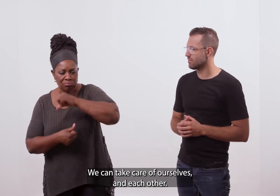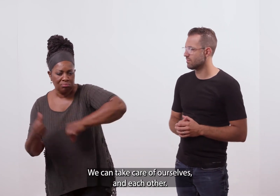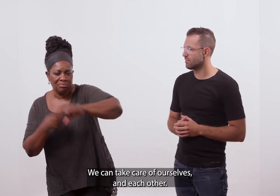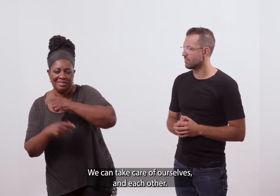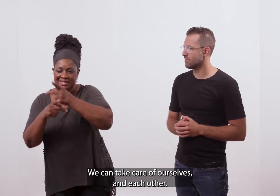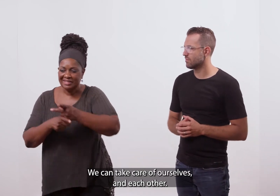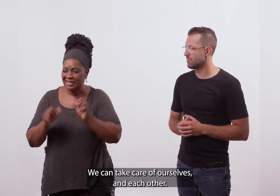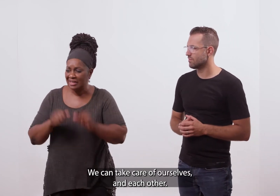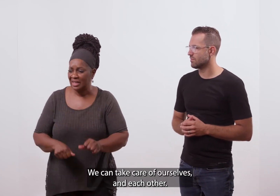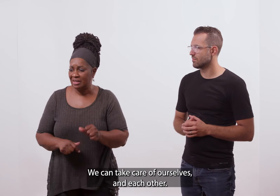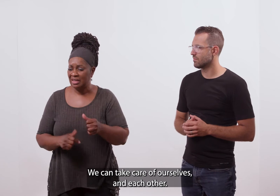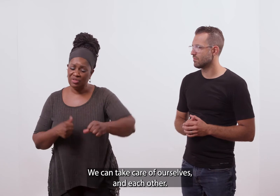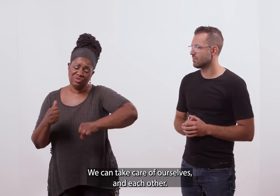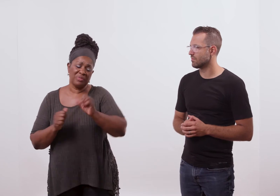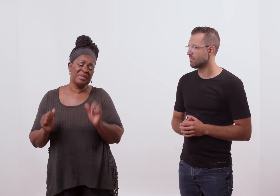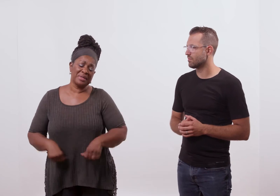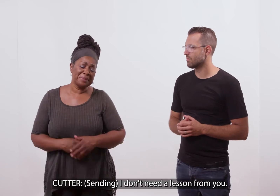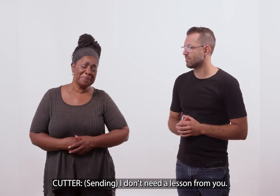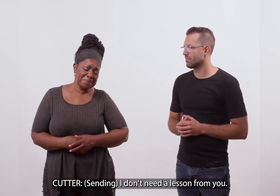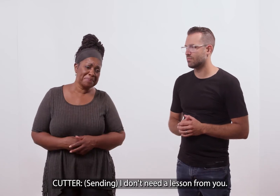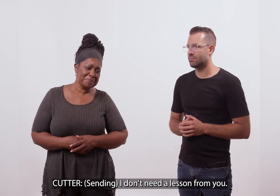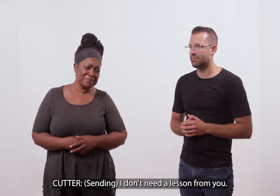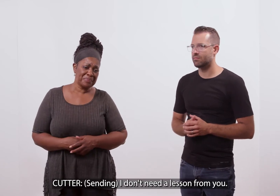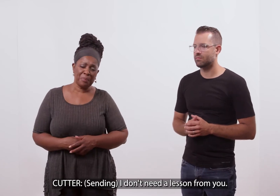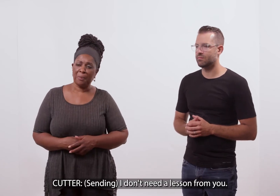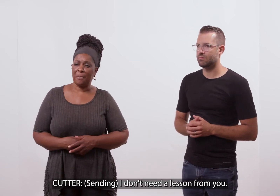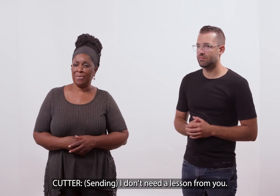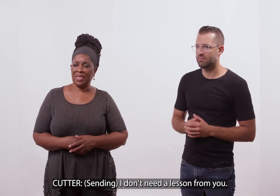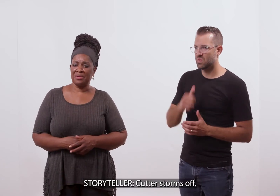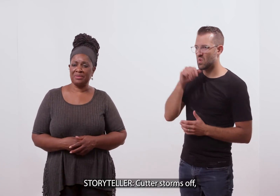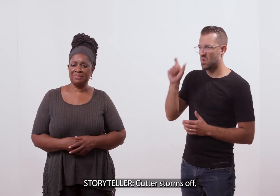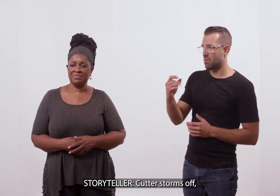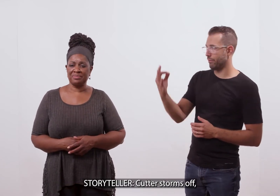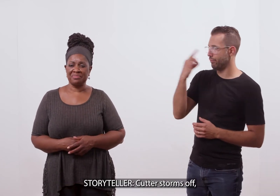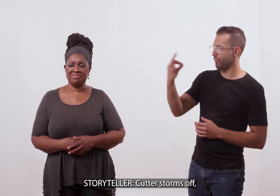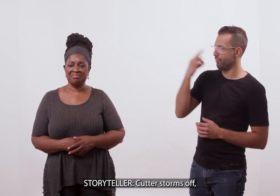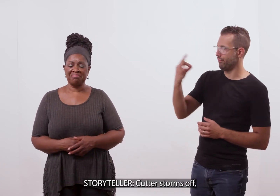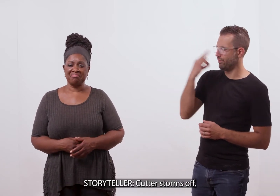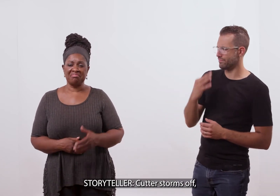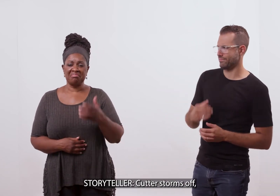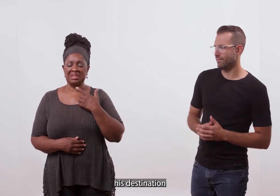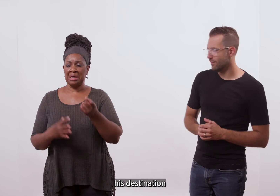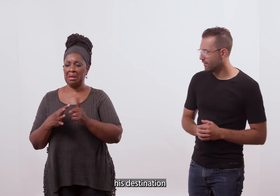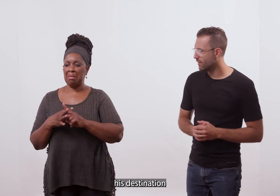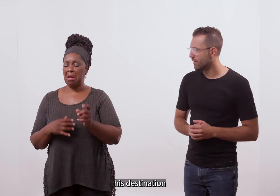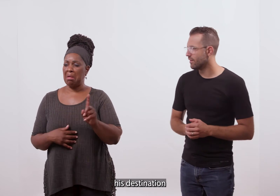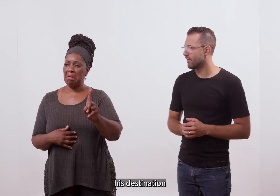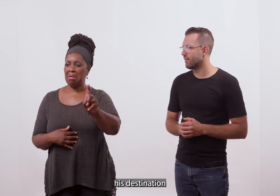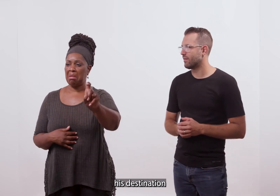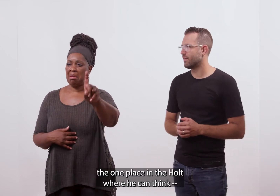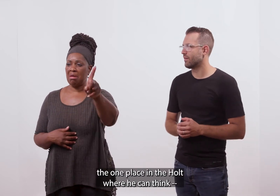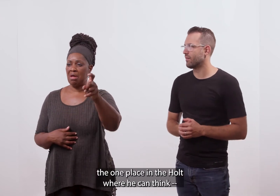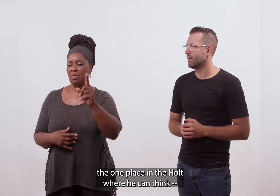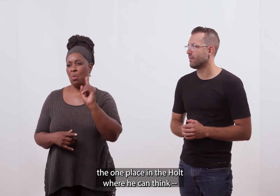of ourselves and each other. I don't need a lesson from you. Cutter storms off. His destination,